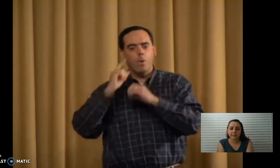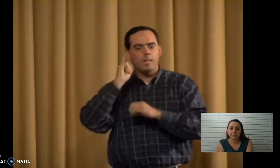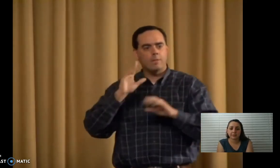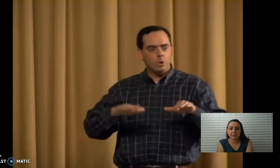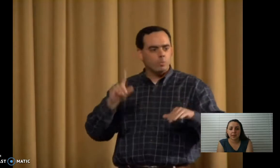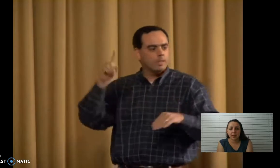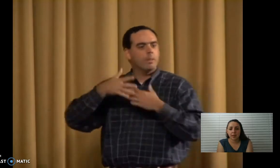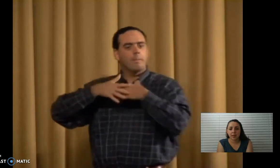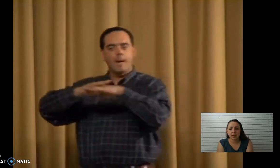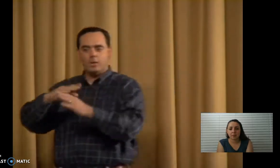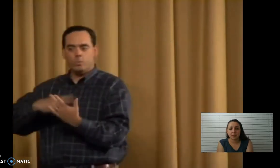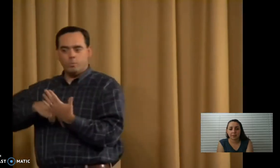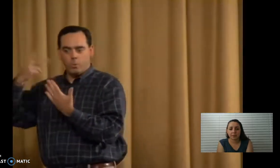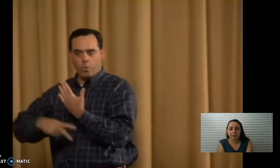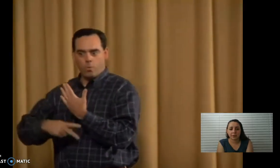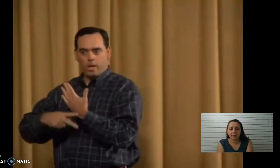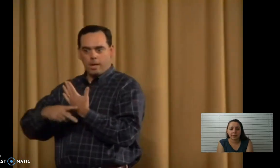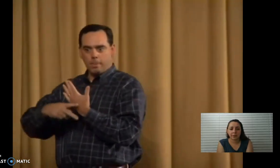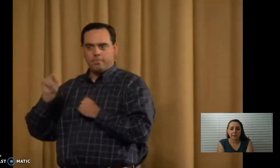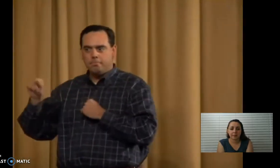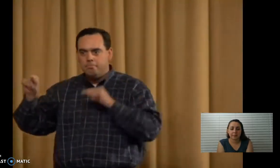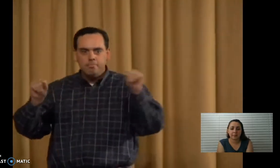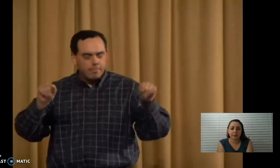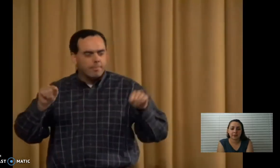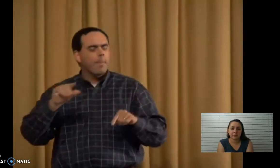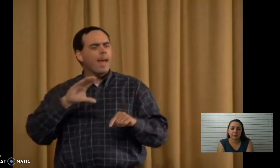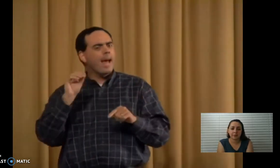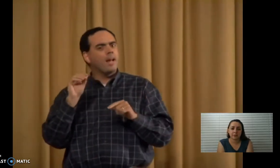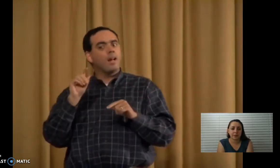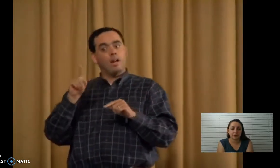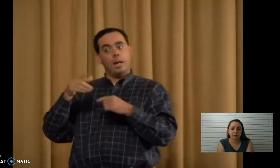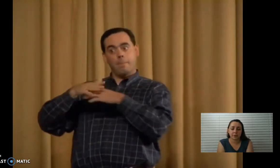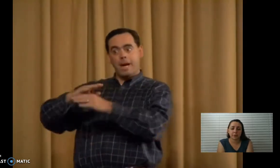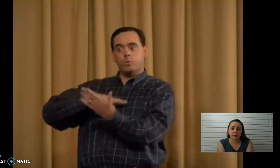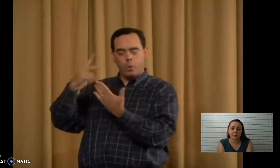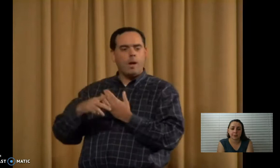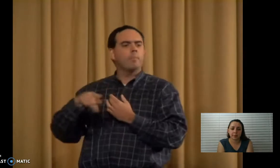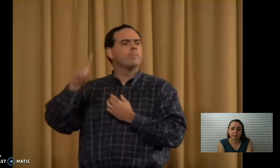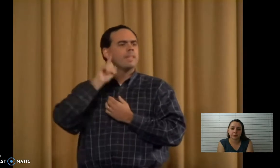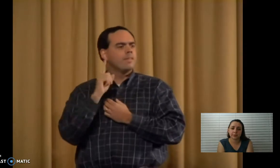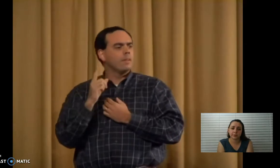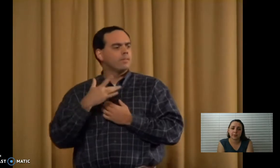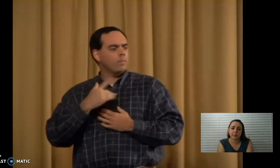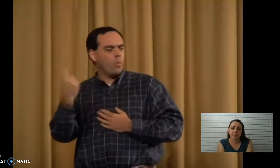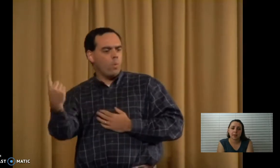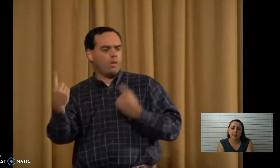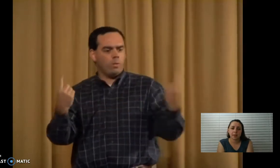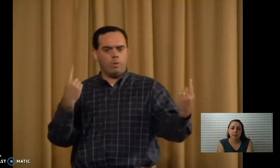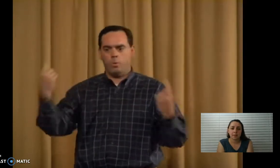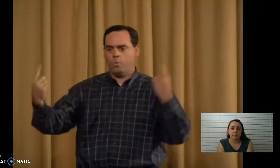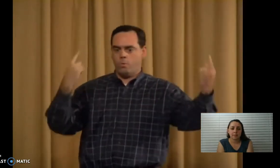closing, and more deaf children are being put into mainstream programs at public schools.